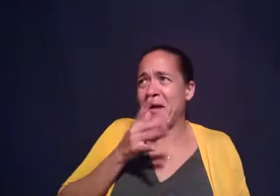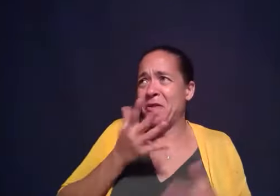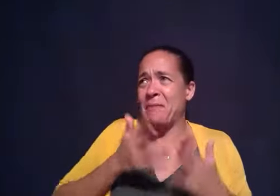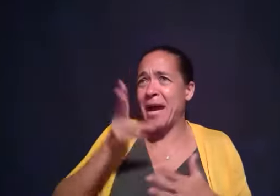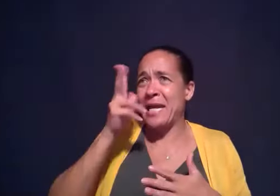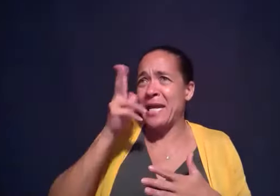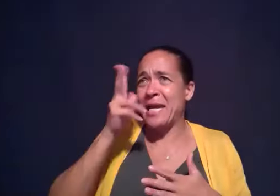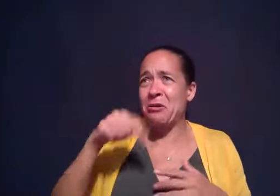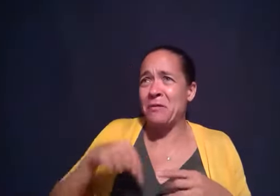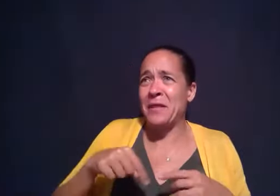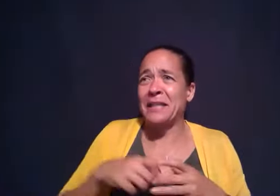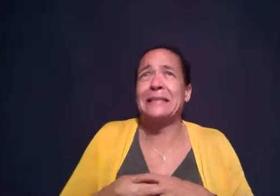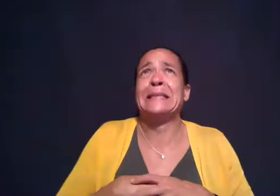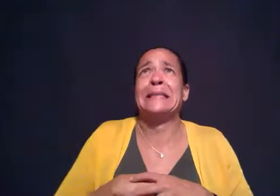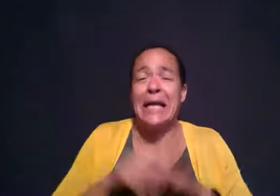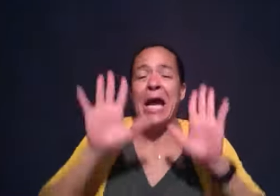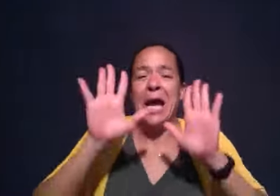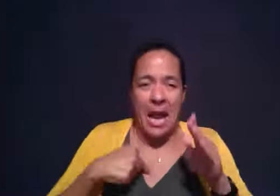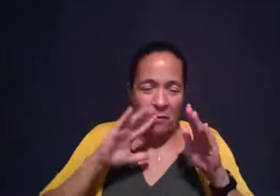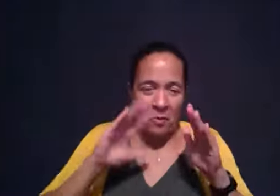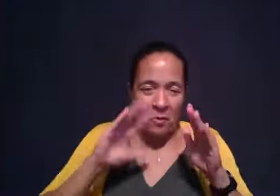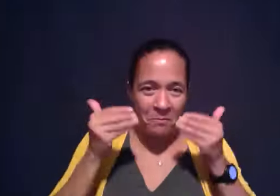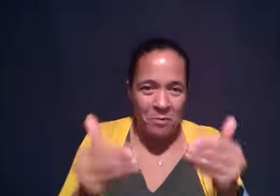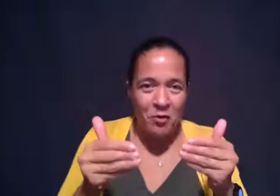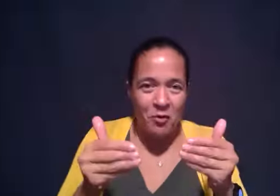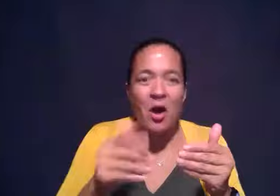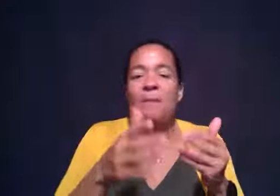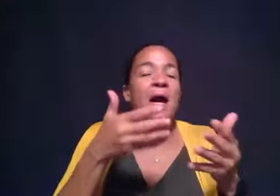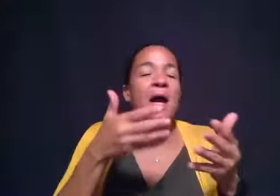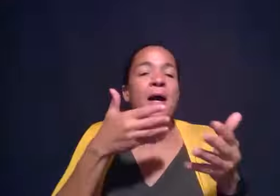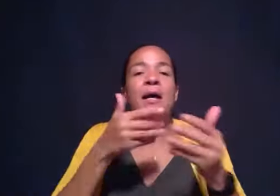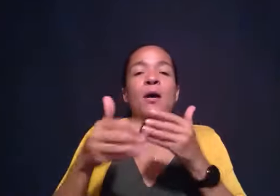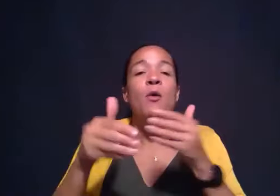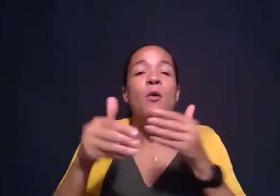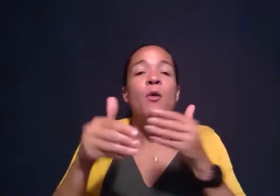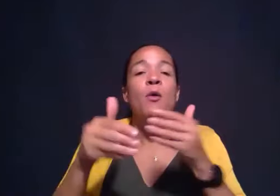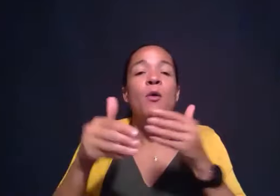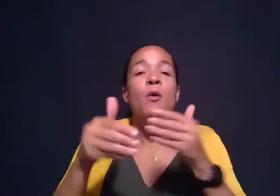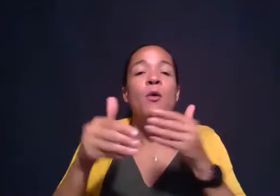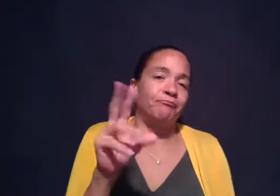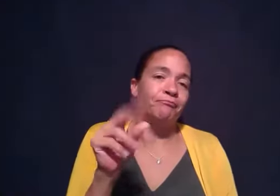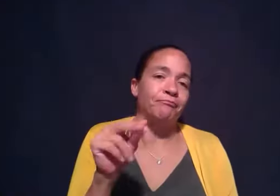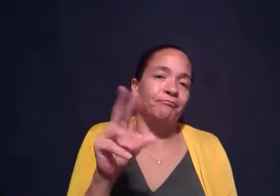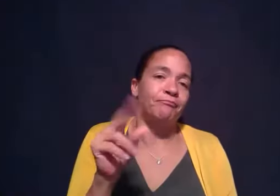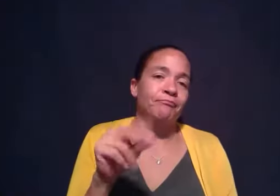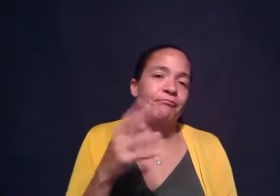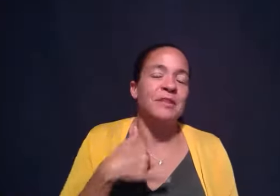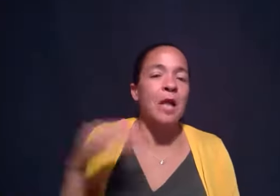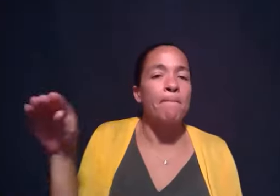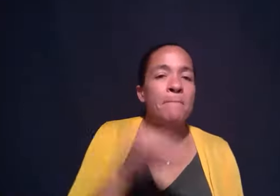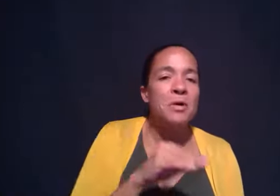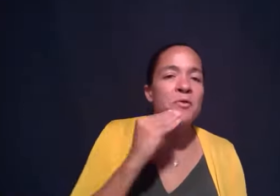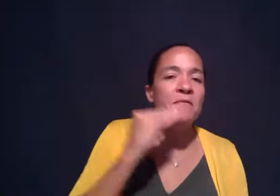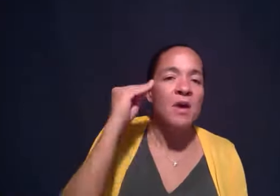so anyway, the wedding doesn't happen. And I moved back home with my parents because the wheels are